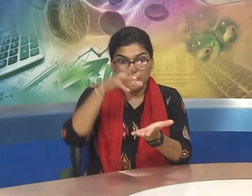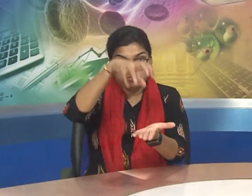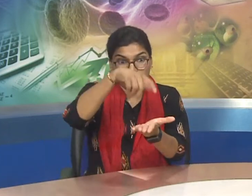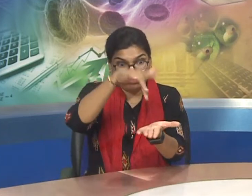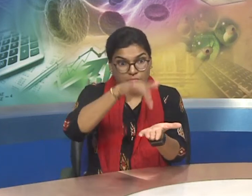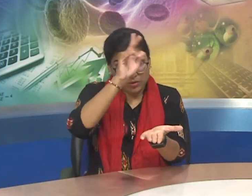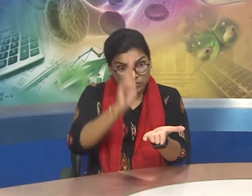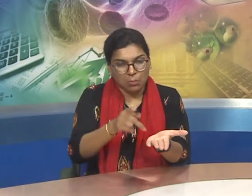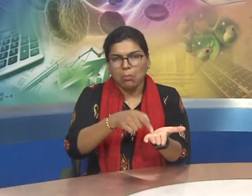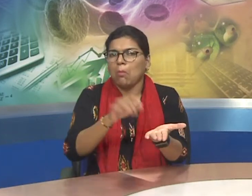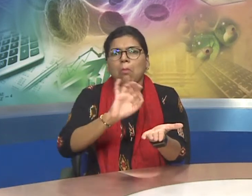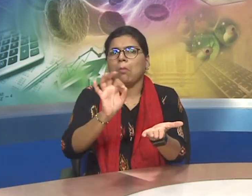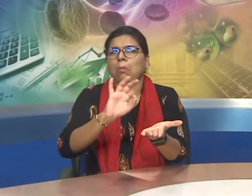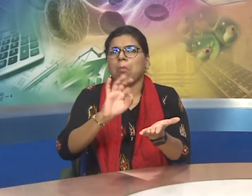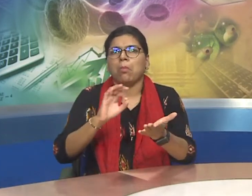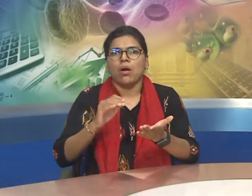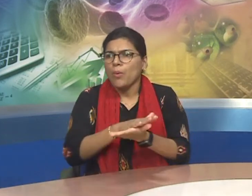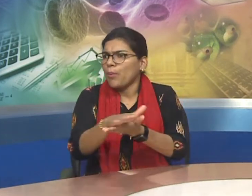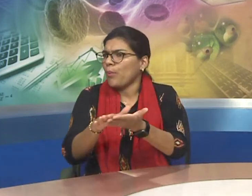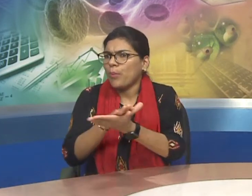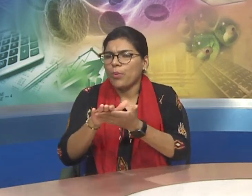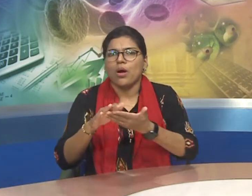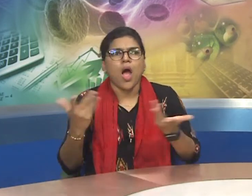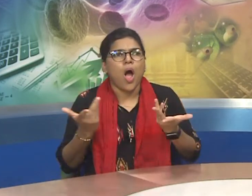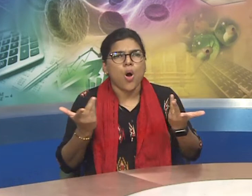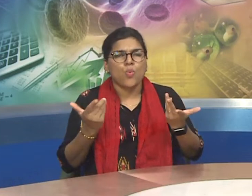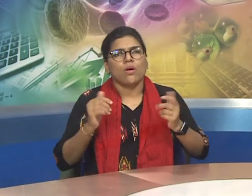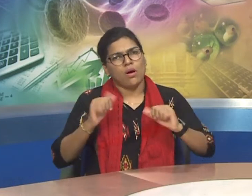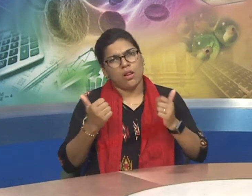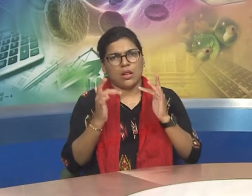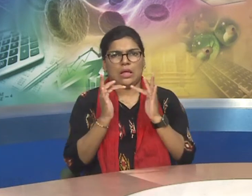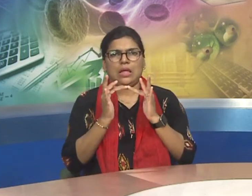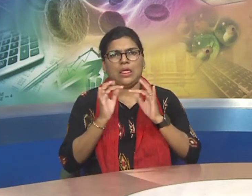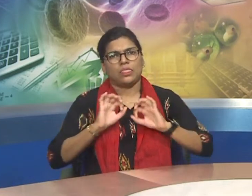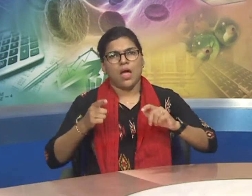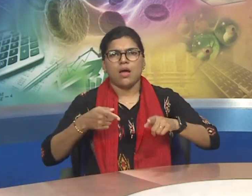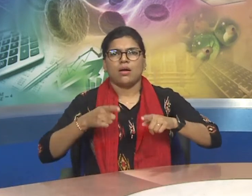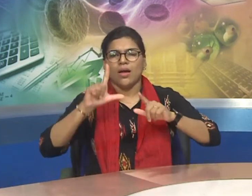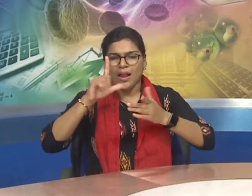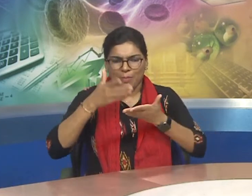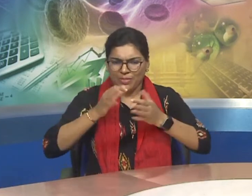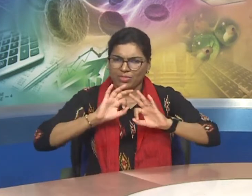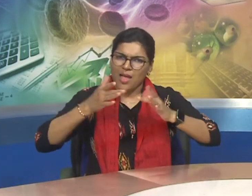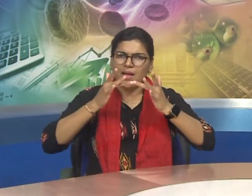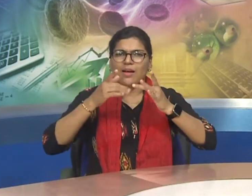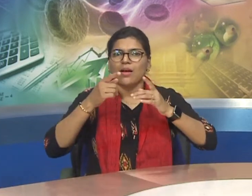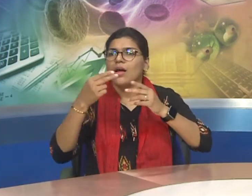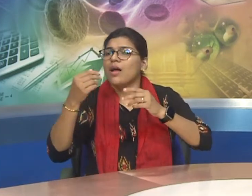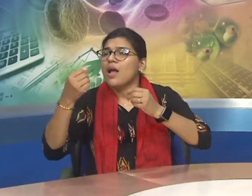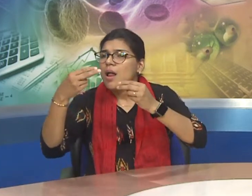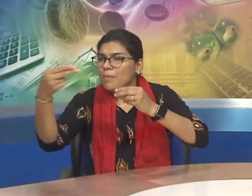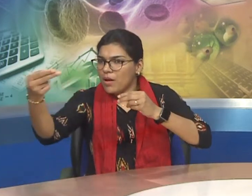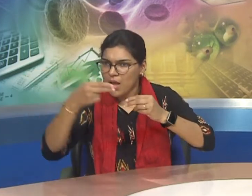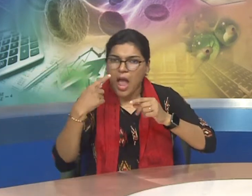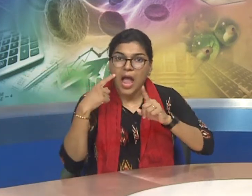6 allows users to search library's collection from location outside the library's wall.